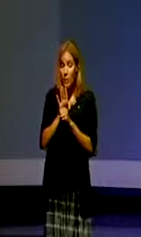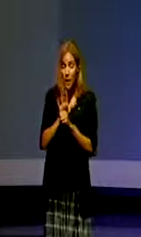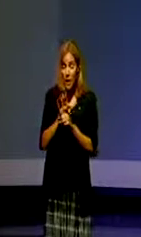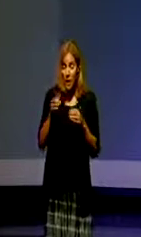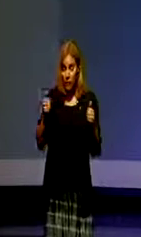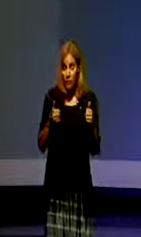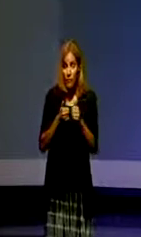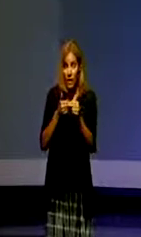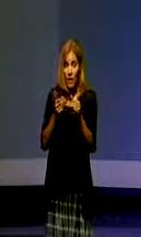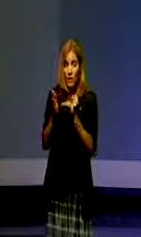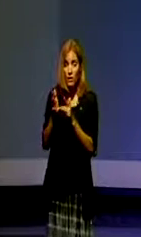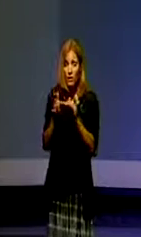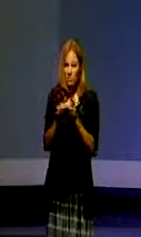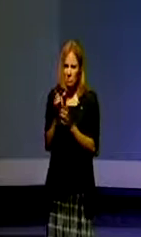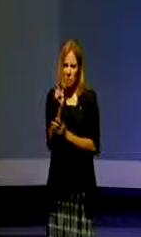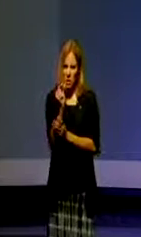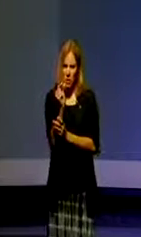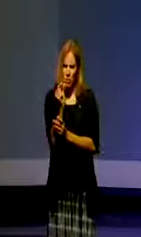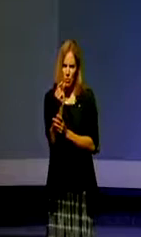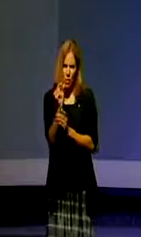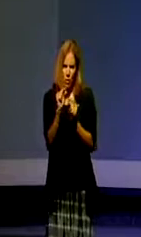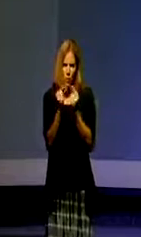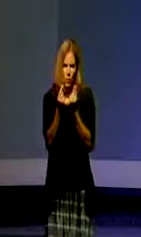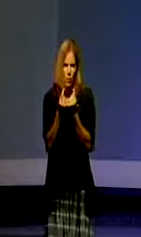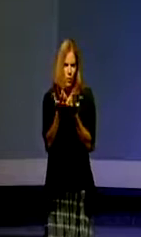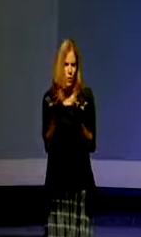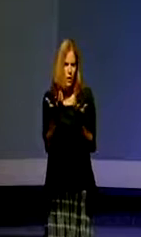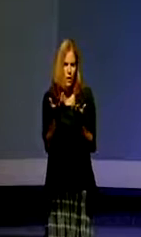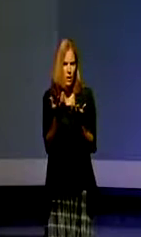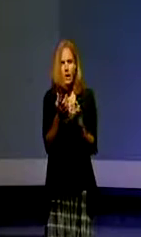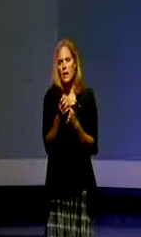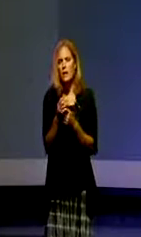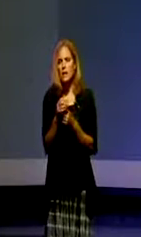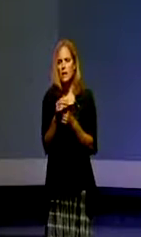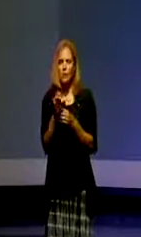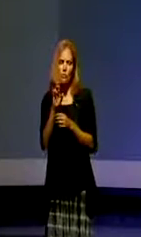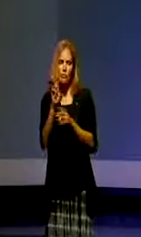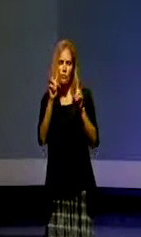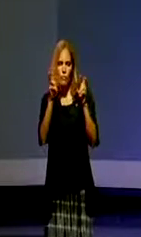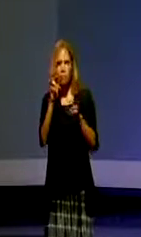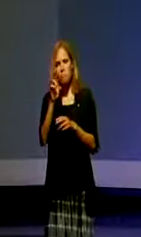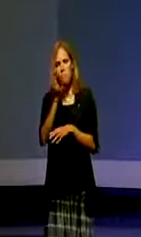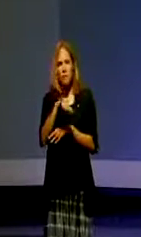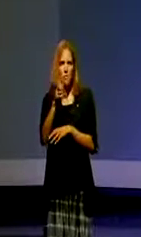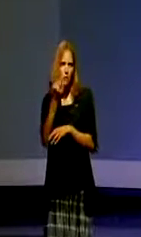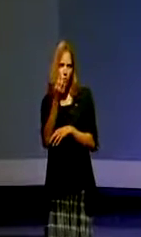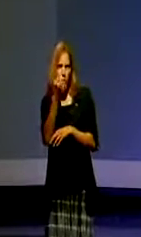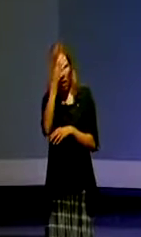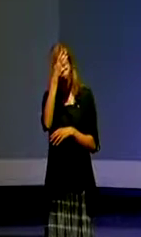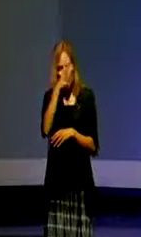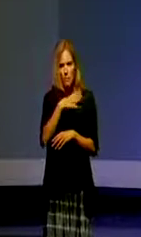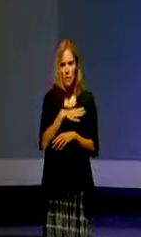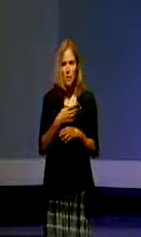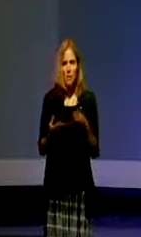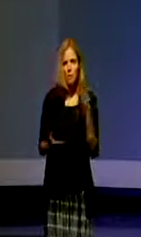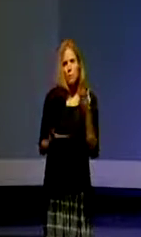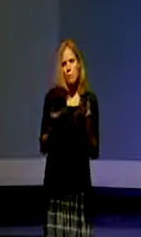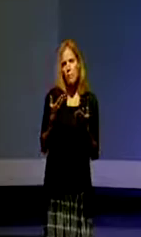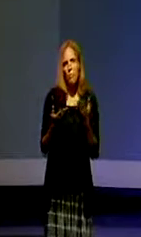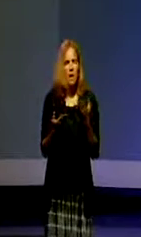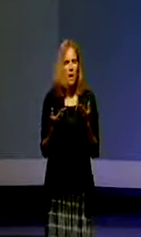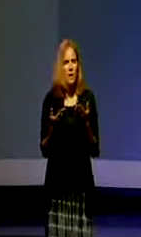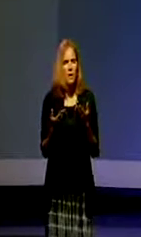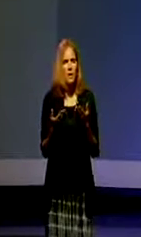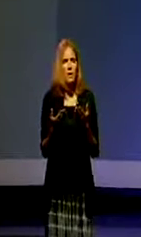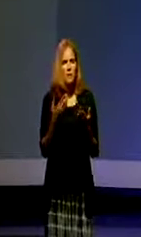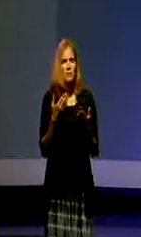and following Jesus is a pretty small group. It's a ragtag group of 12 men, probably a